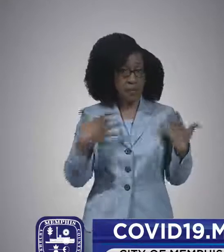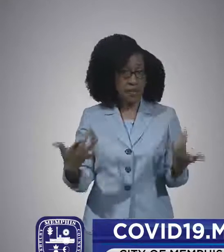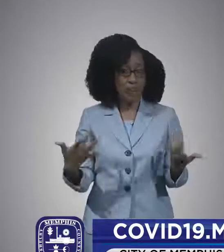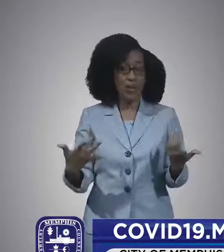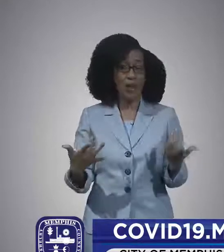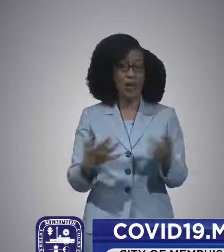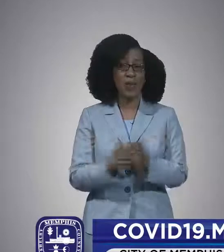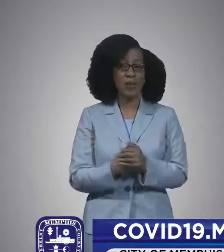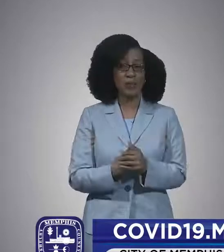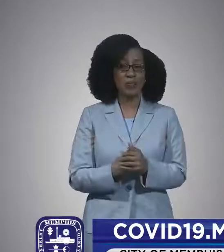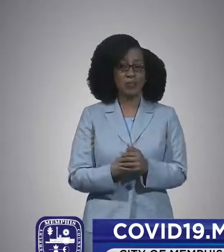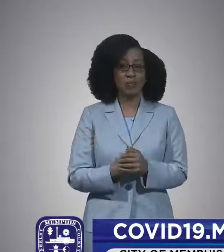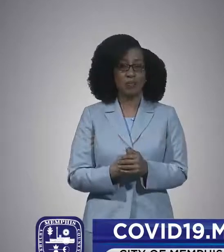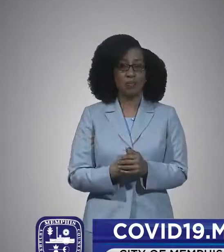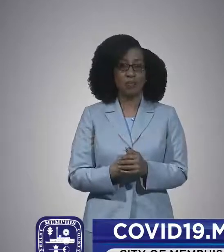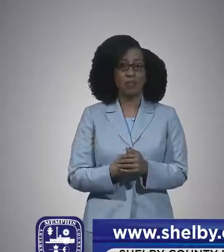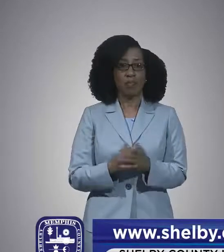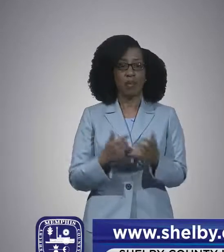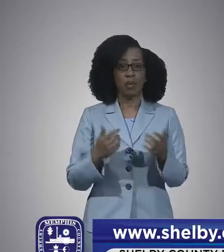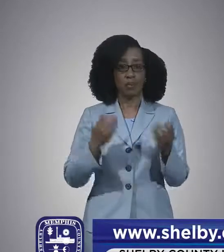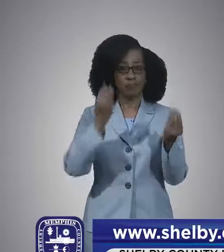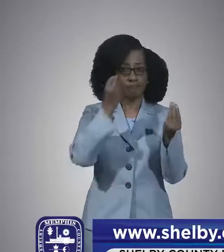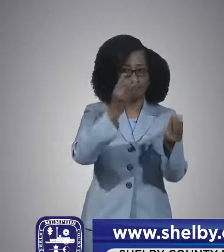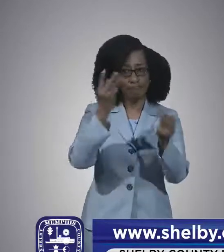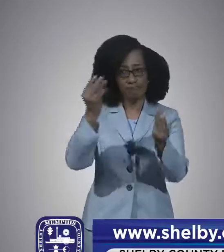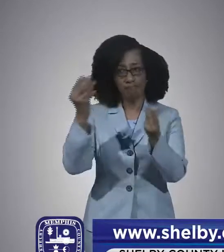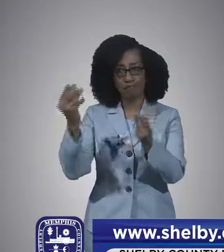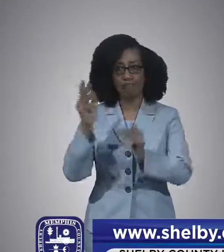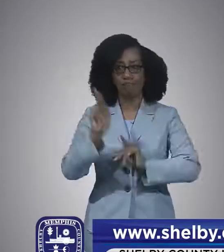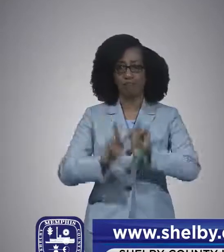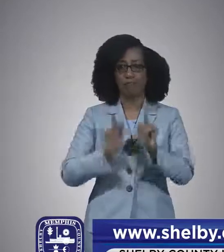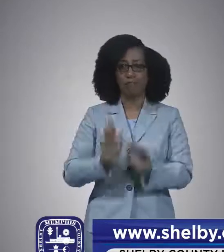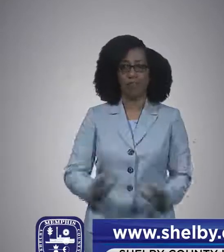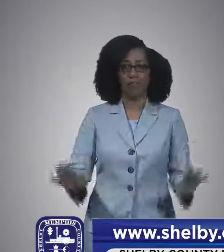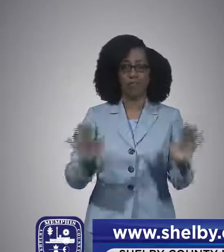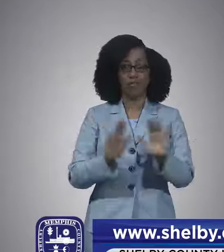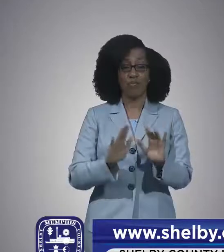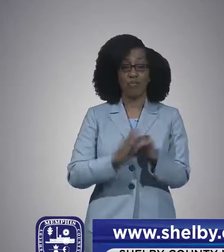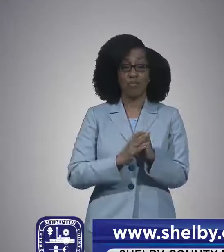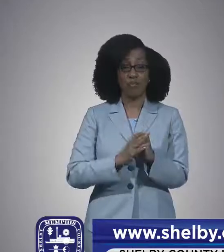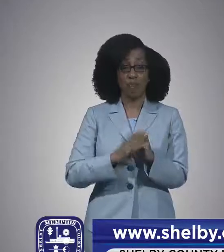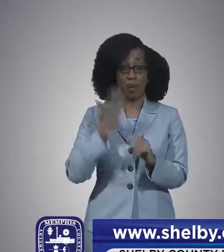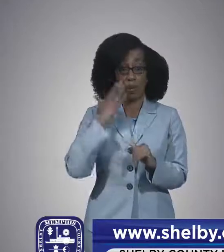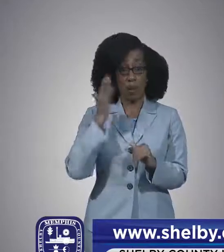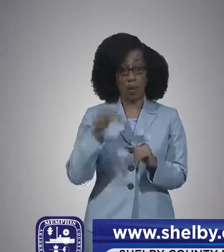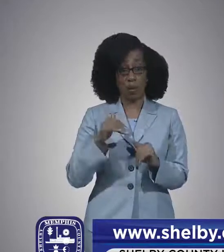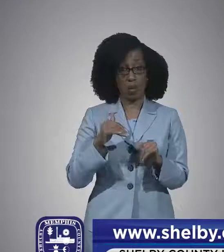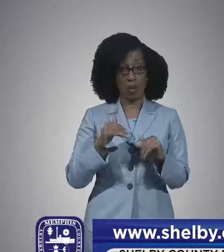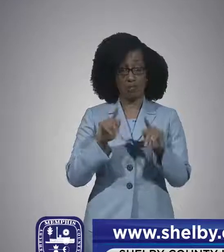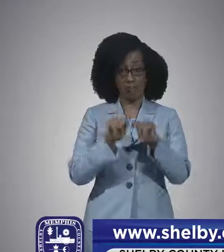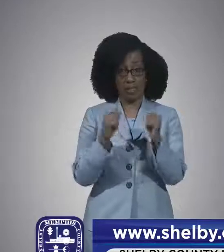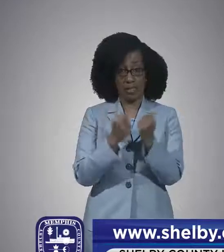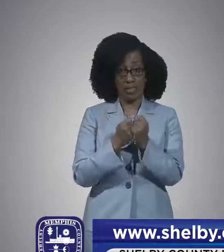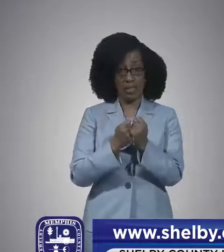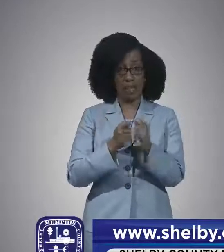of the work that we are doing is getting information to people, and as you know, we have a door-to-door team. Last